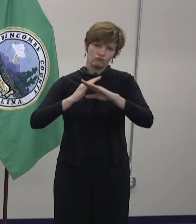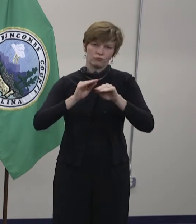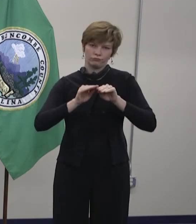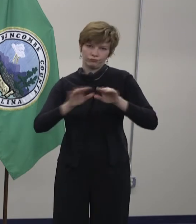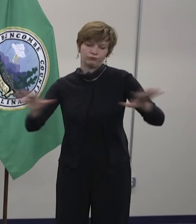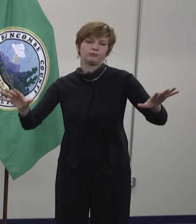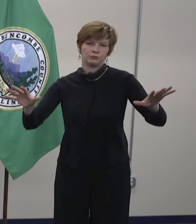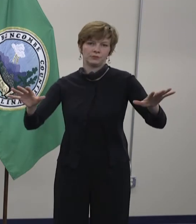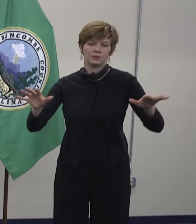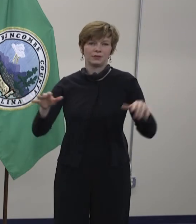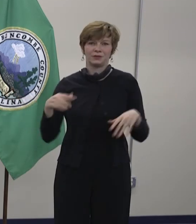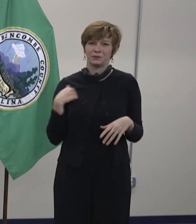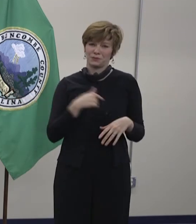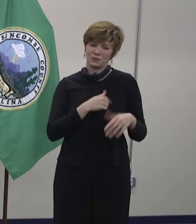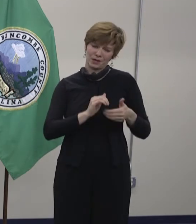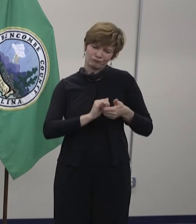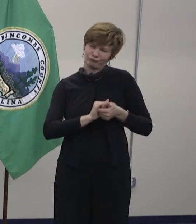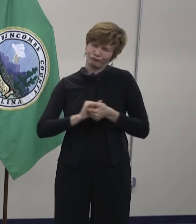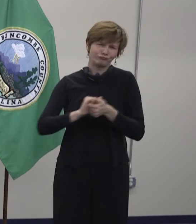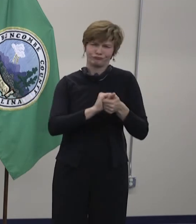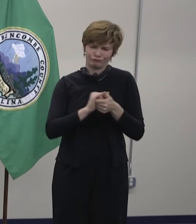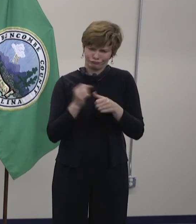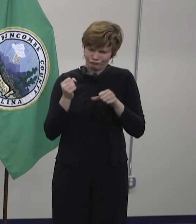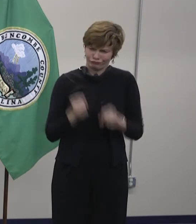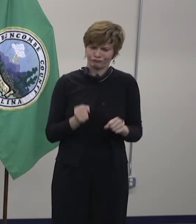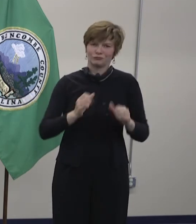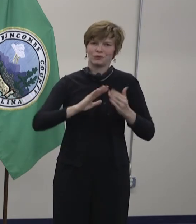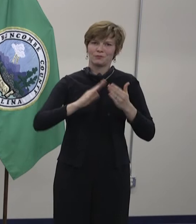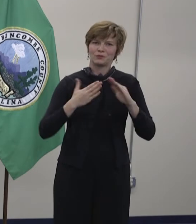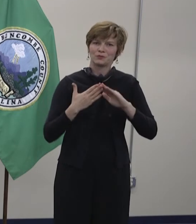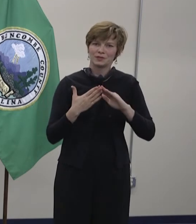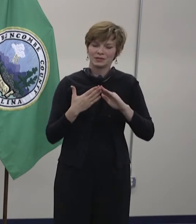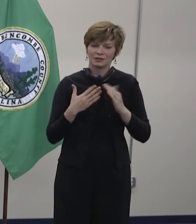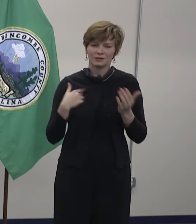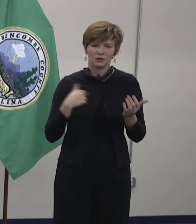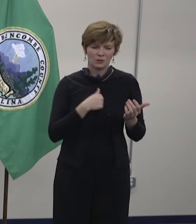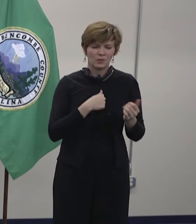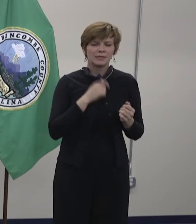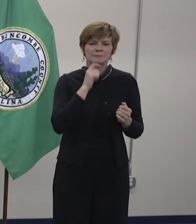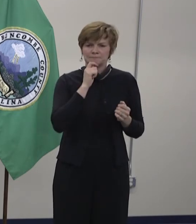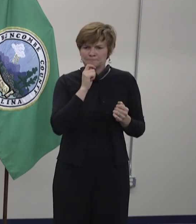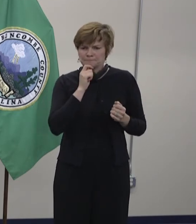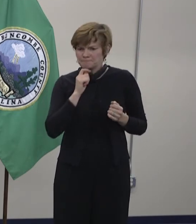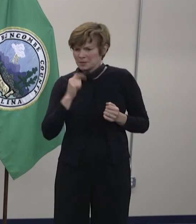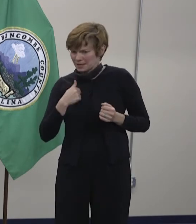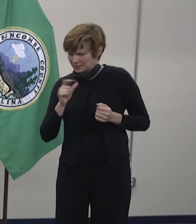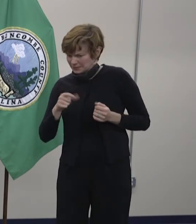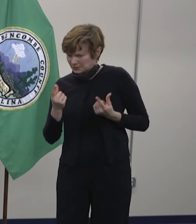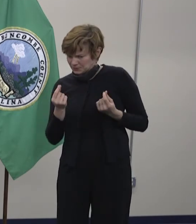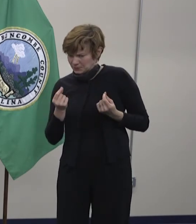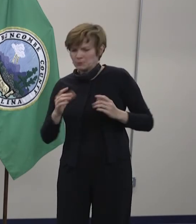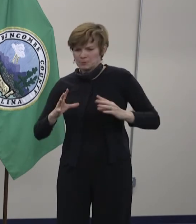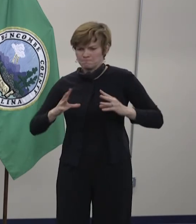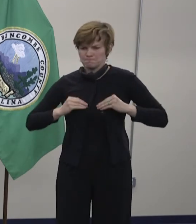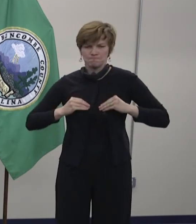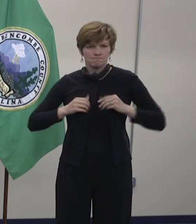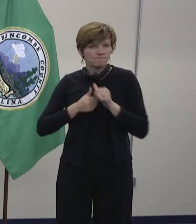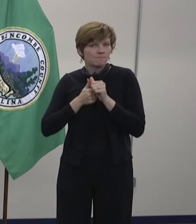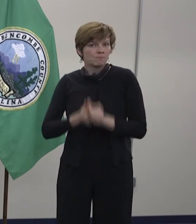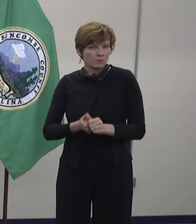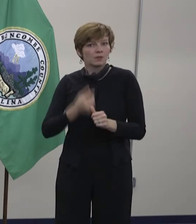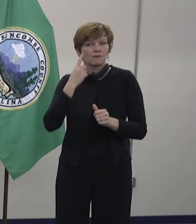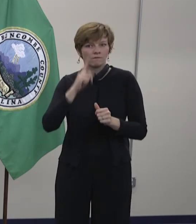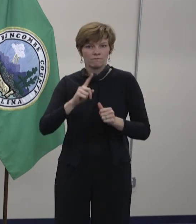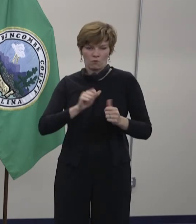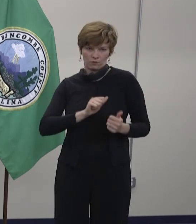is a sign of a solid community that looks to do what it needs to meet the challenges of this complex and serious